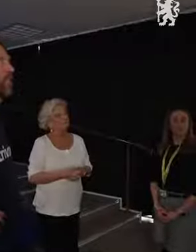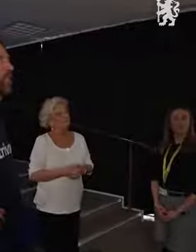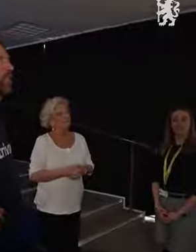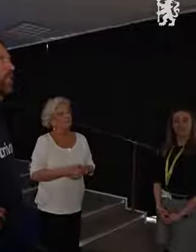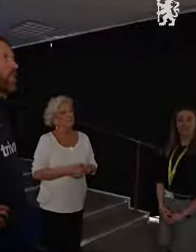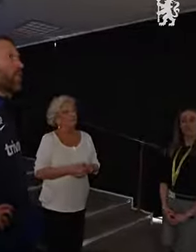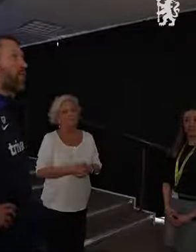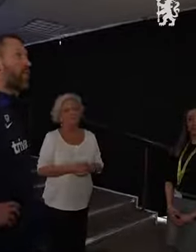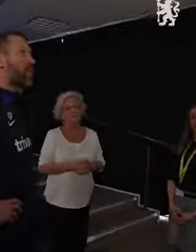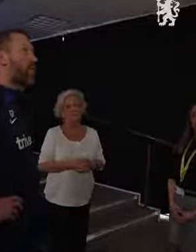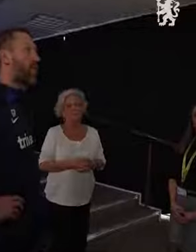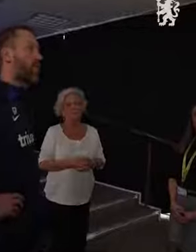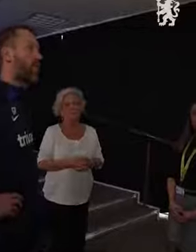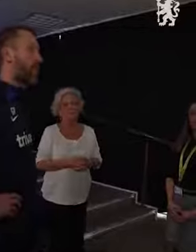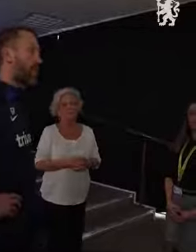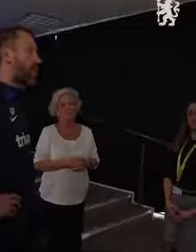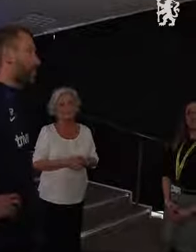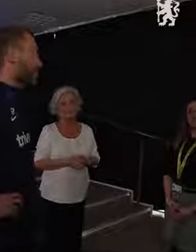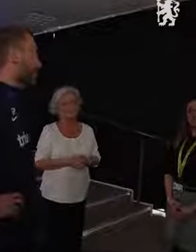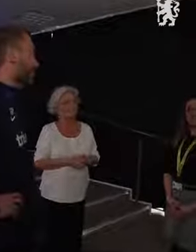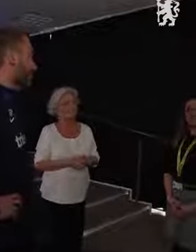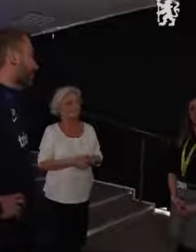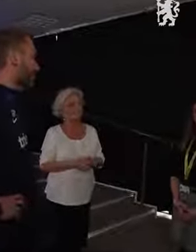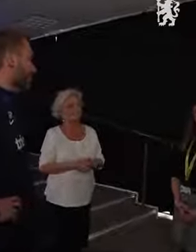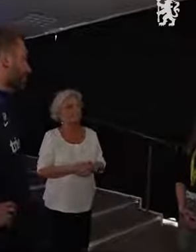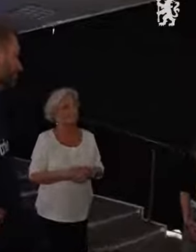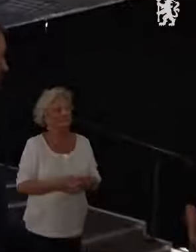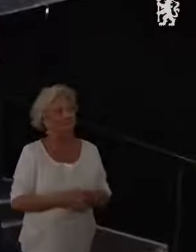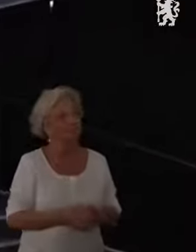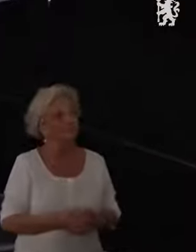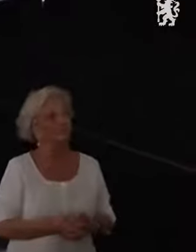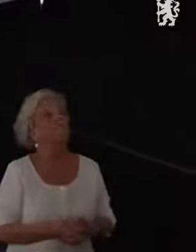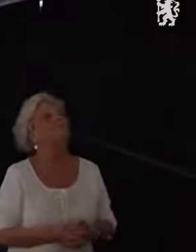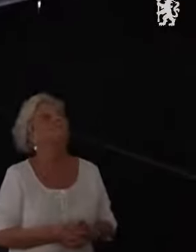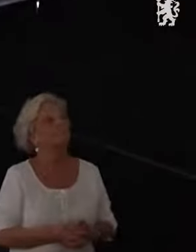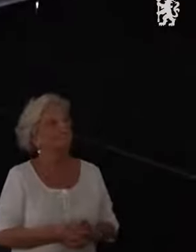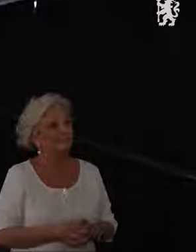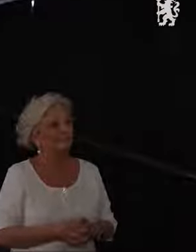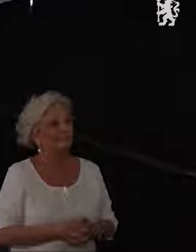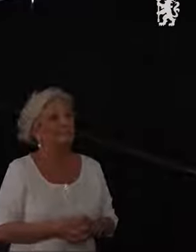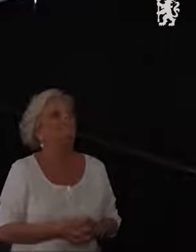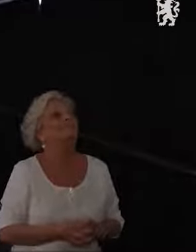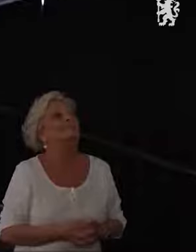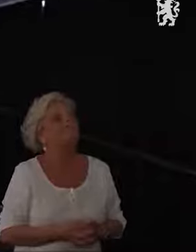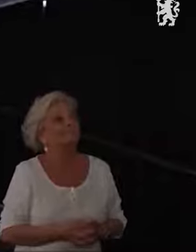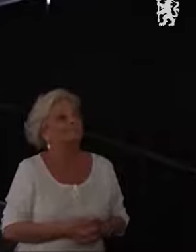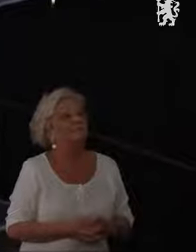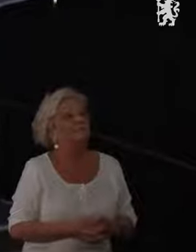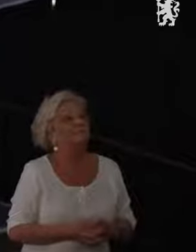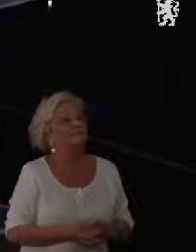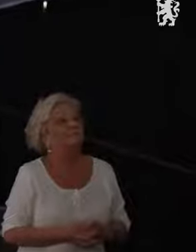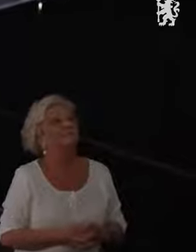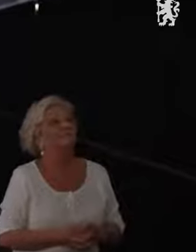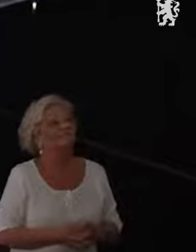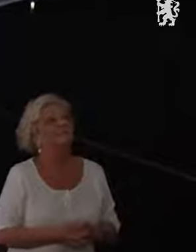on the big screen on match days at Stamford Bridge, and there's a Cadbury's campaign called Signing with Fingers, and essentially it's all about getting the nation